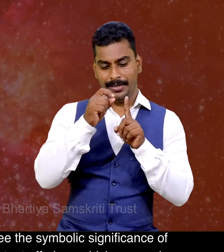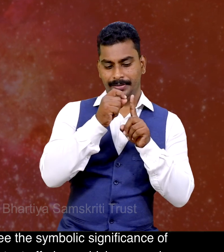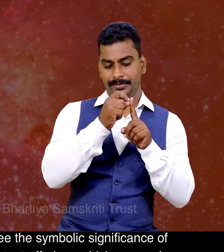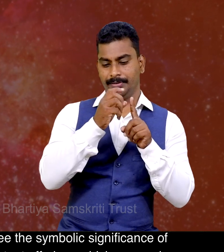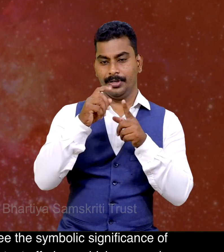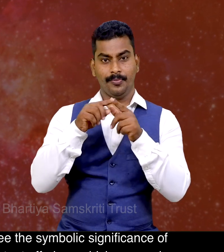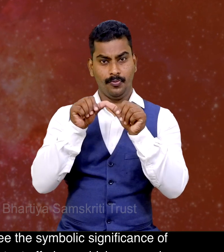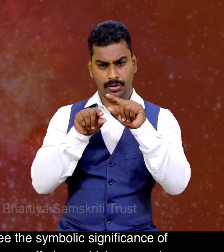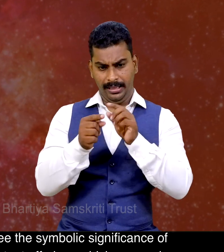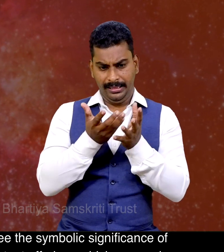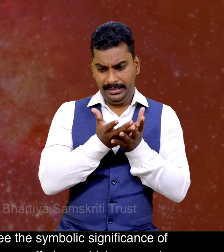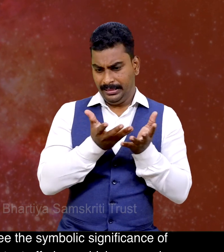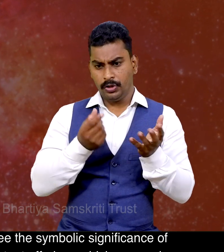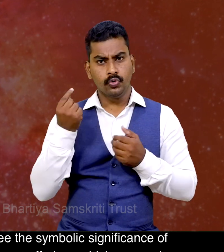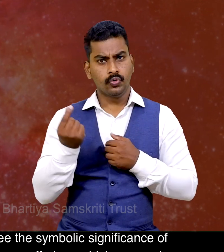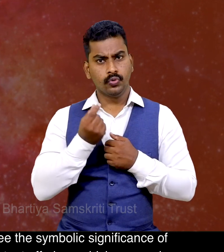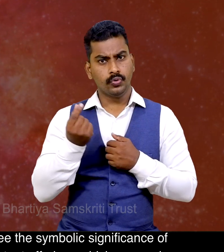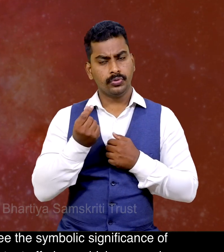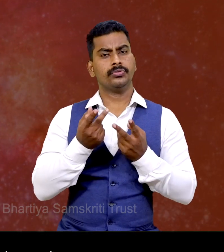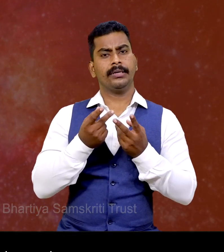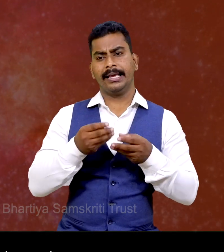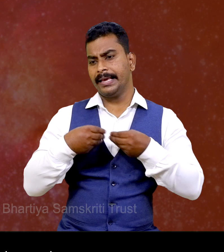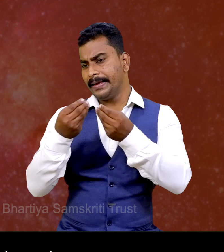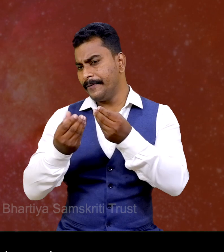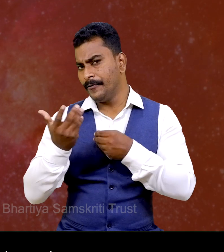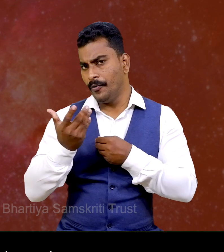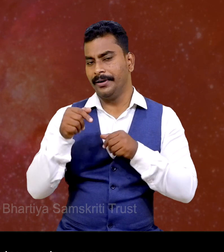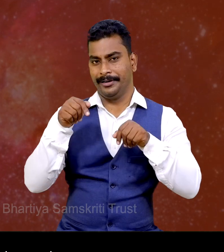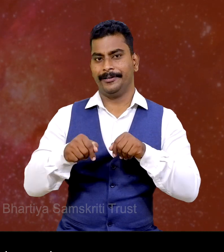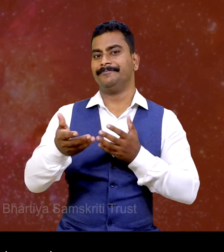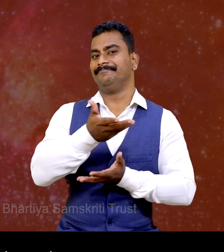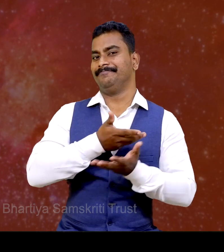few important offerings which are made during a puja ceremony.